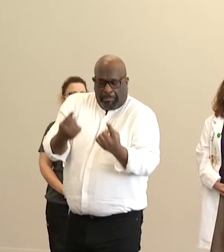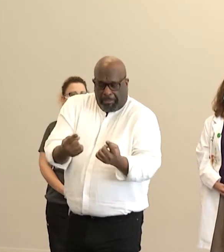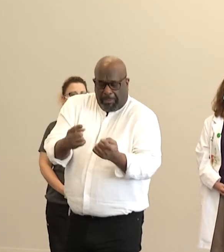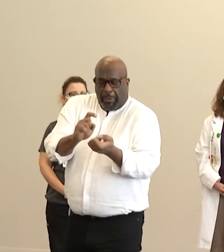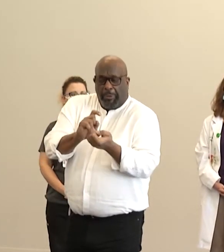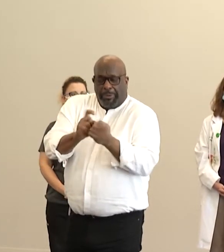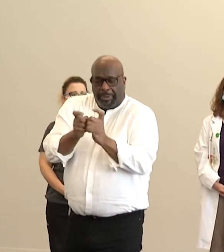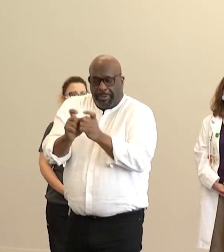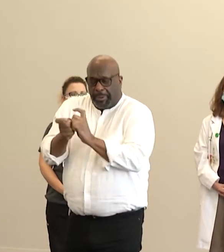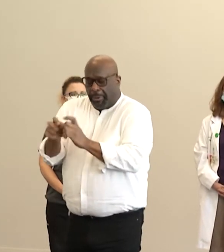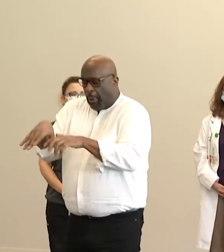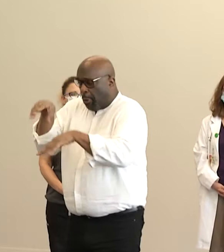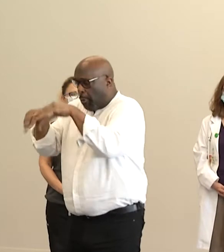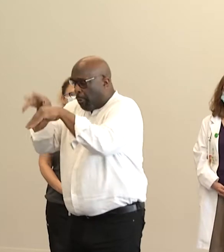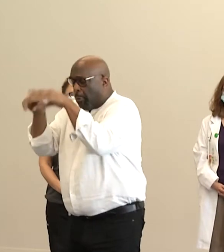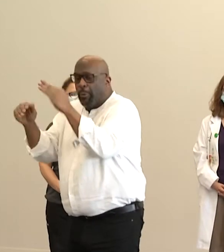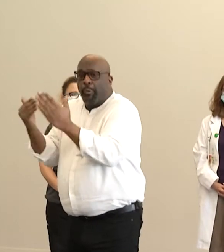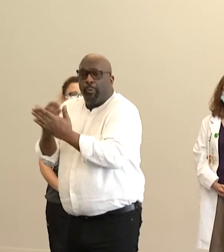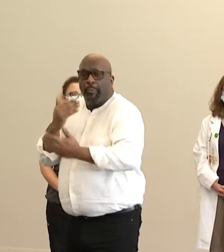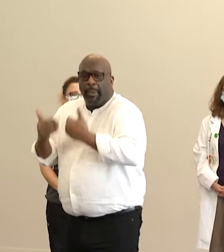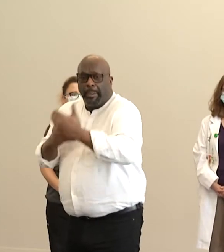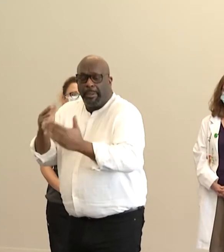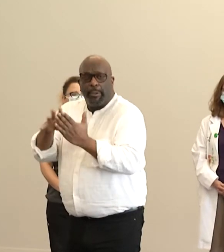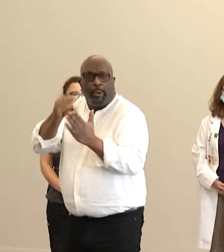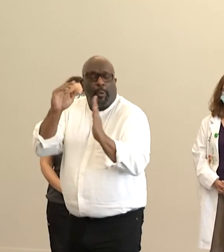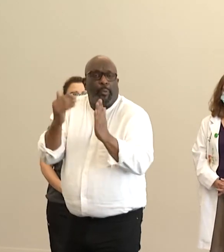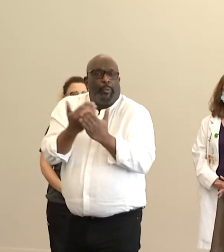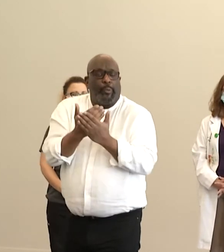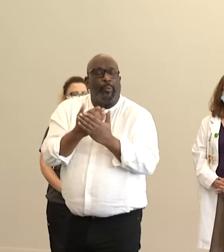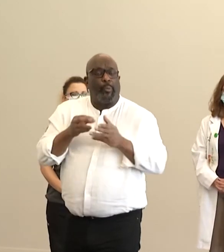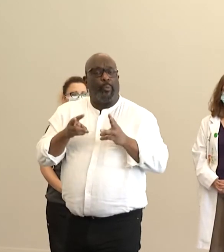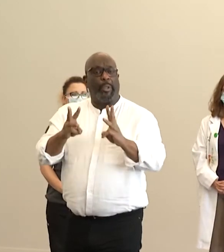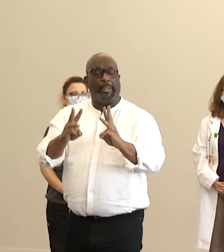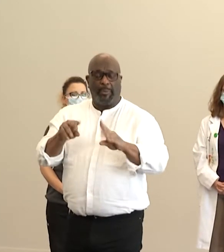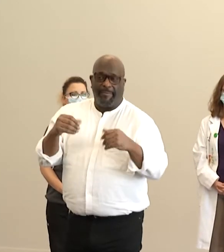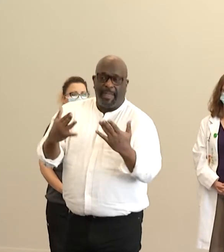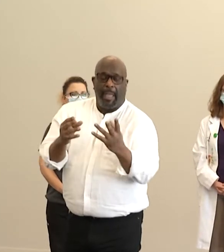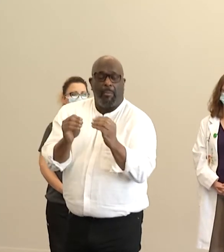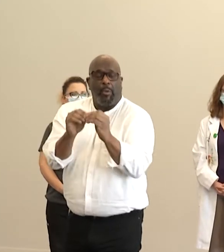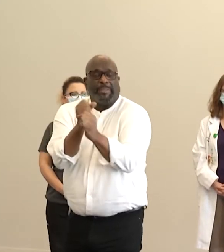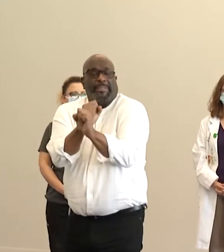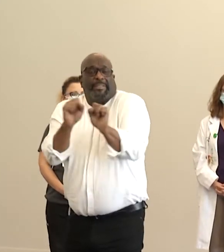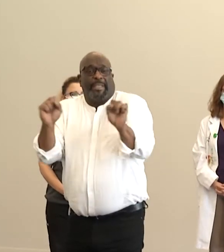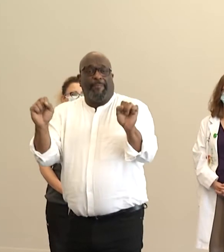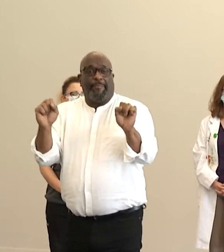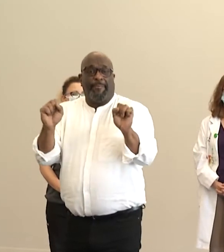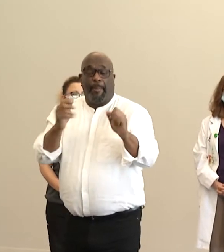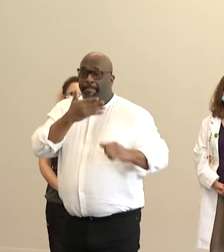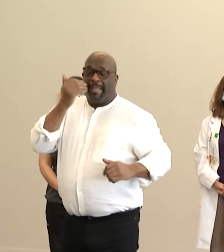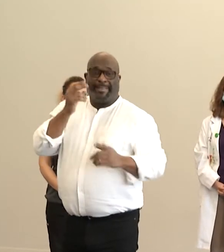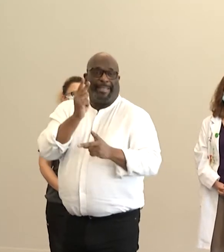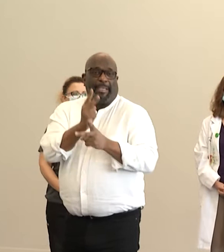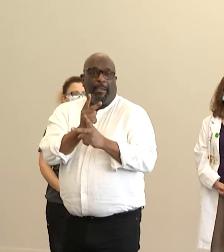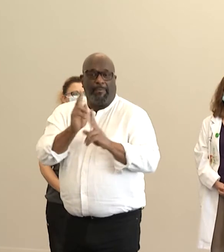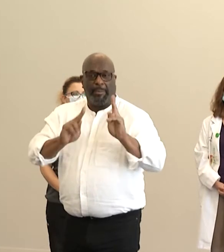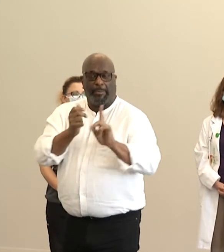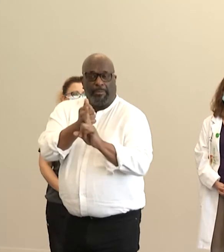learn new processes and procedures so we can provide the safest and best care for those who are infected.